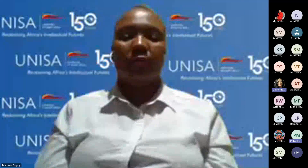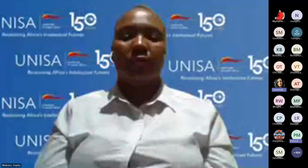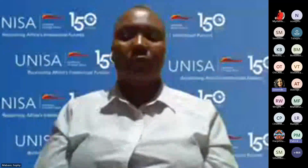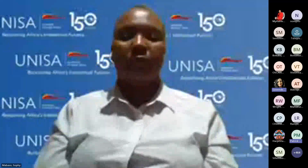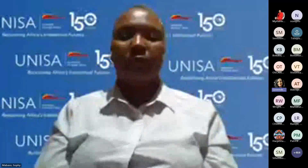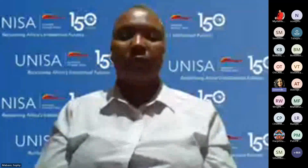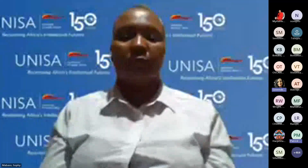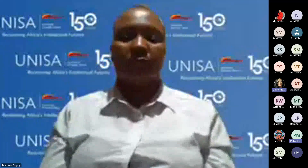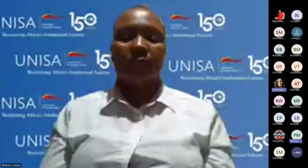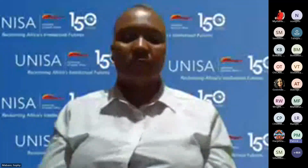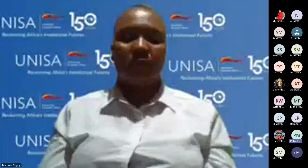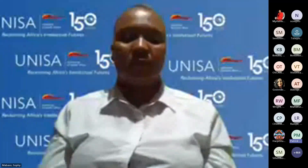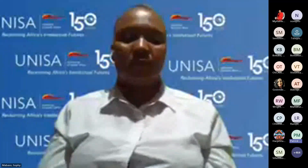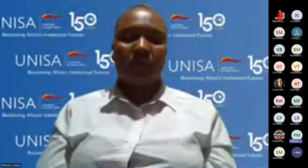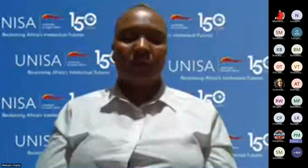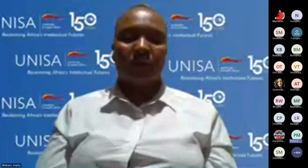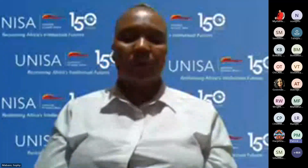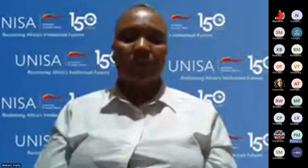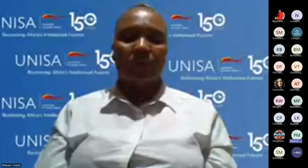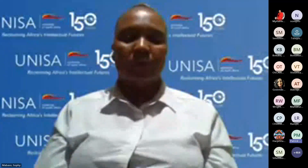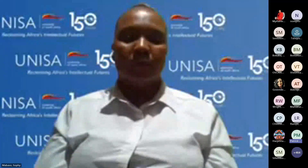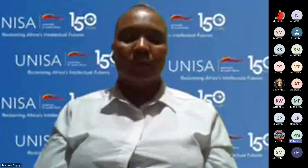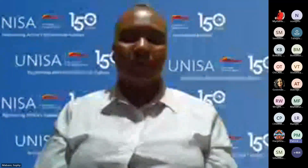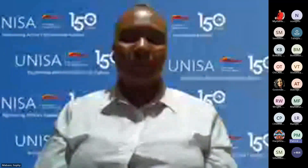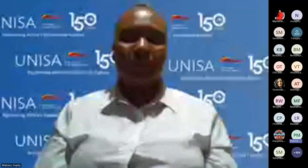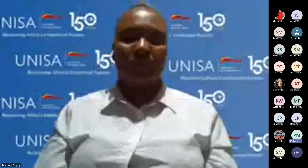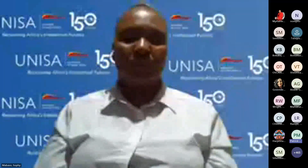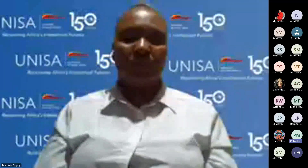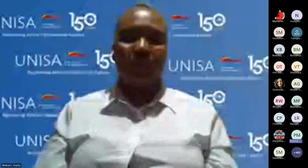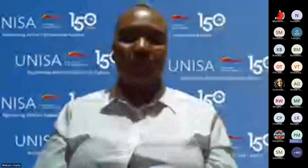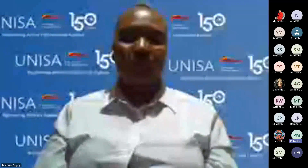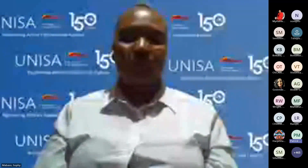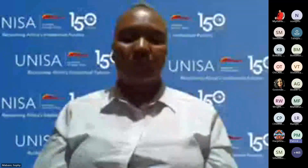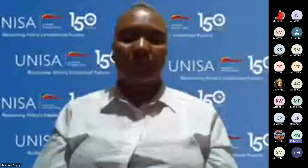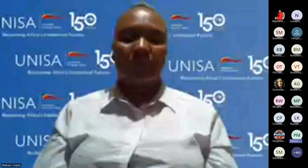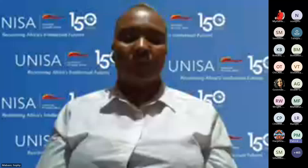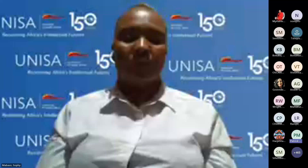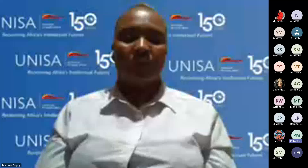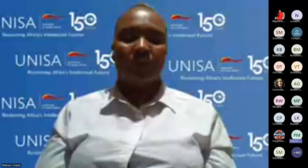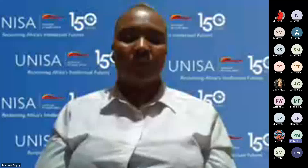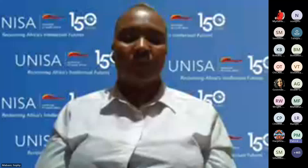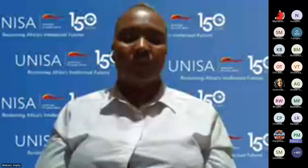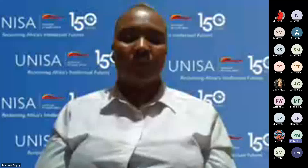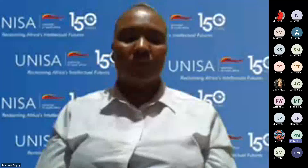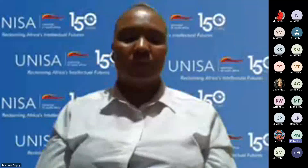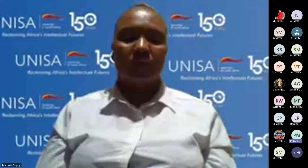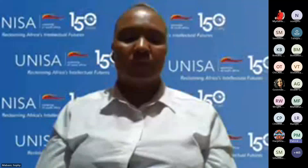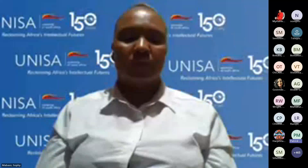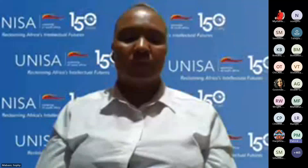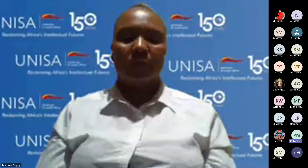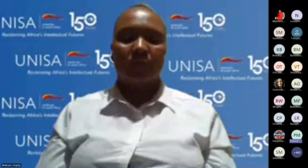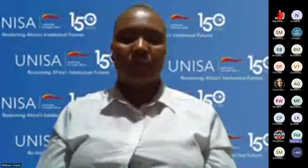Yes, Victoria, you can come in. Yeah, but my apologies. My apologies for just rushing in like